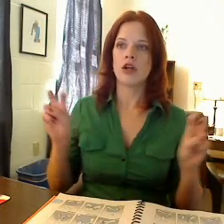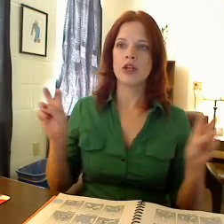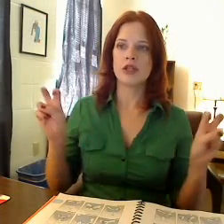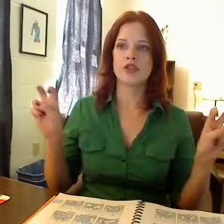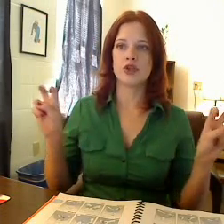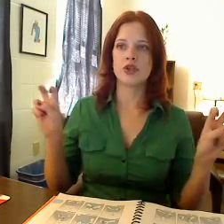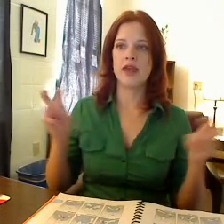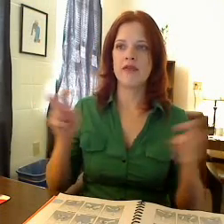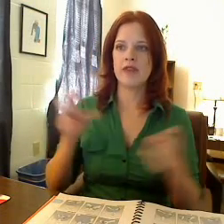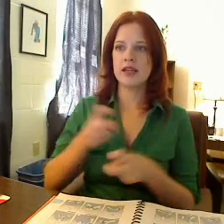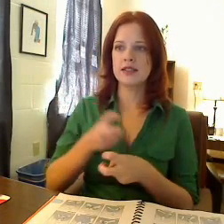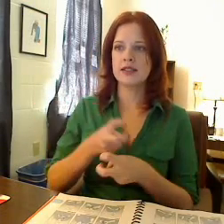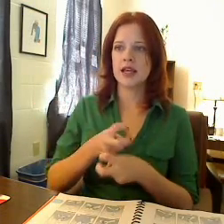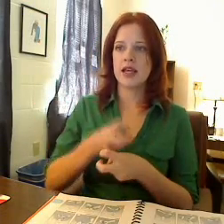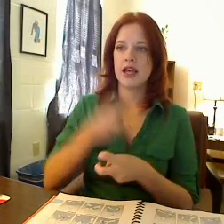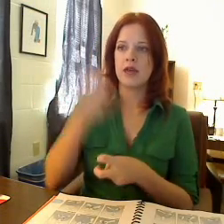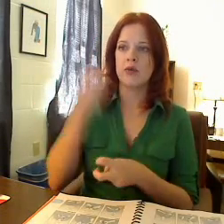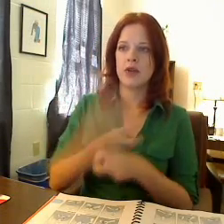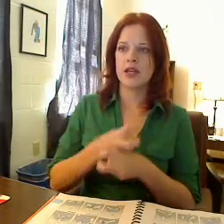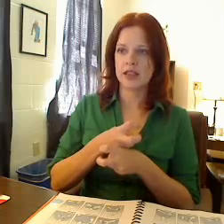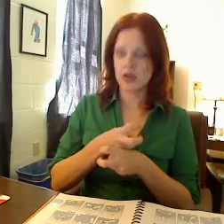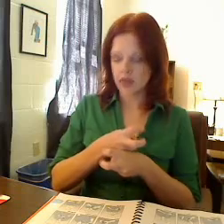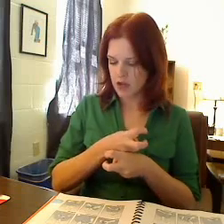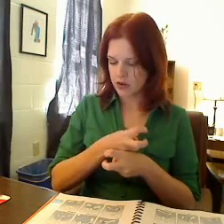Hard is 2 bent V's, and 1 hits down on the other.